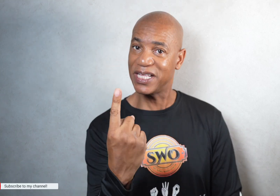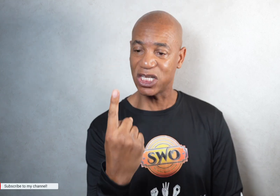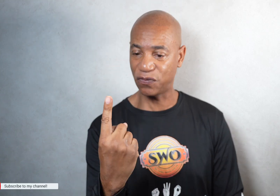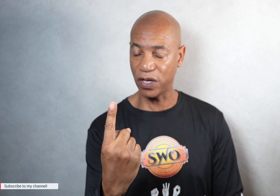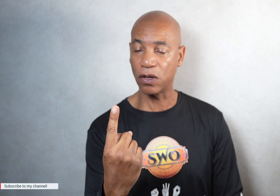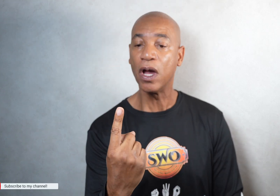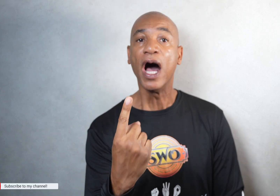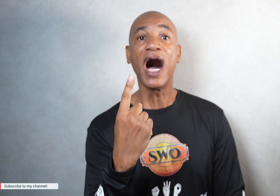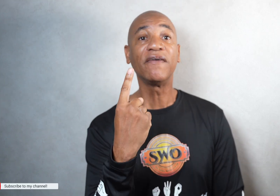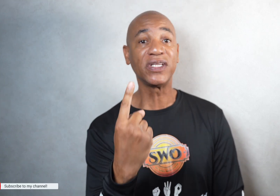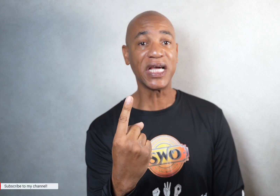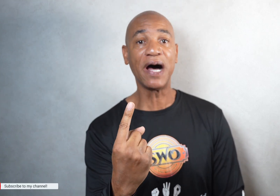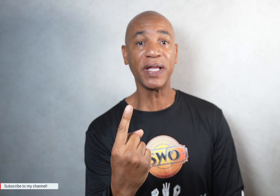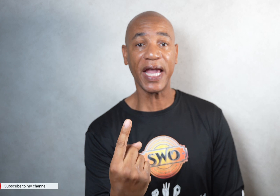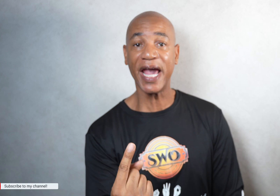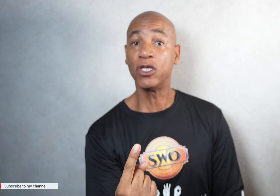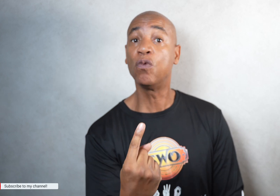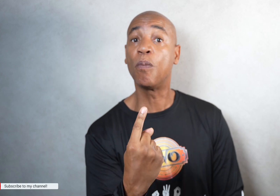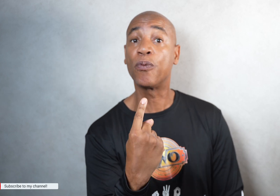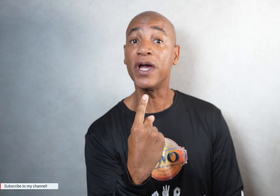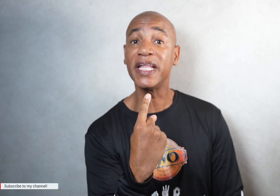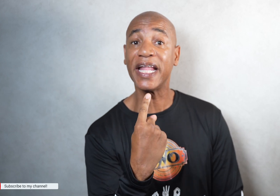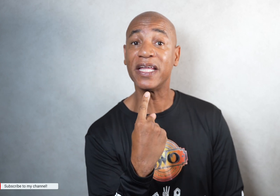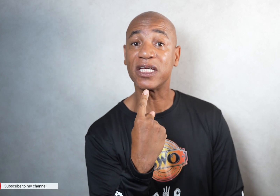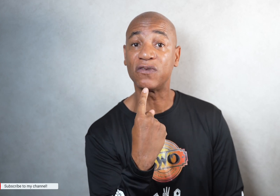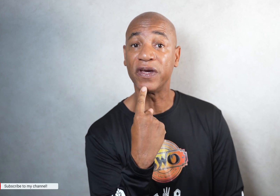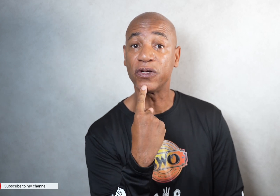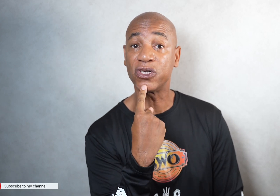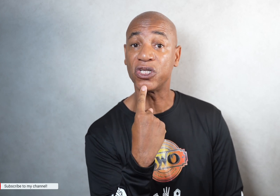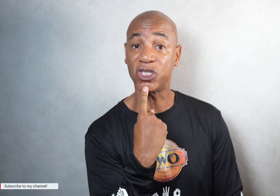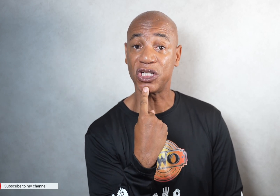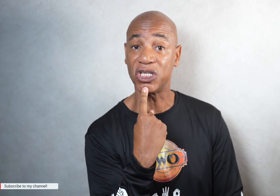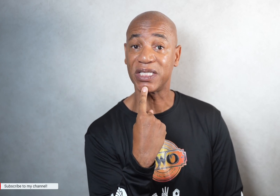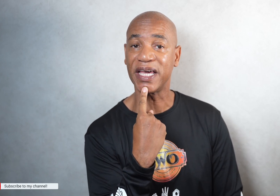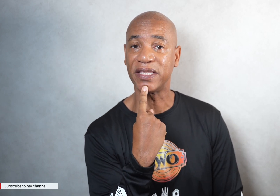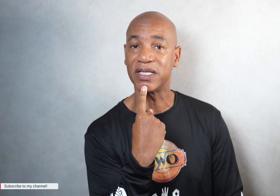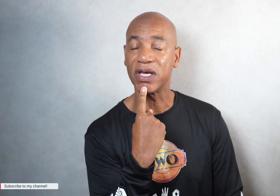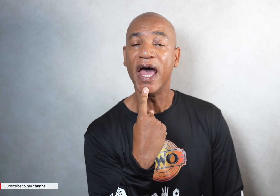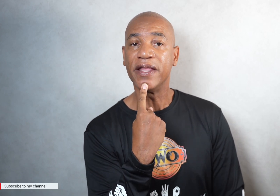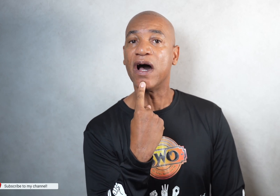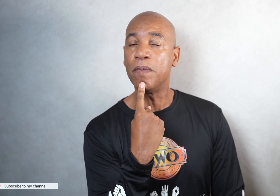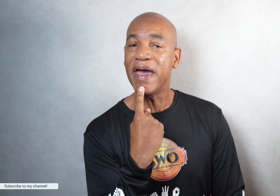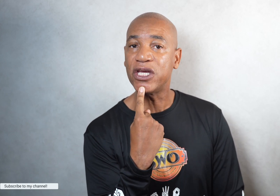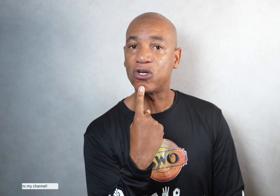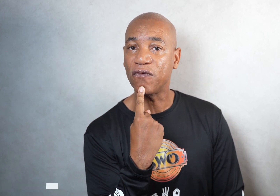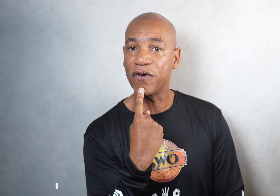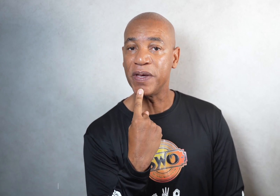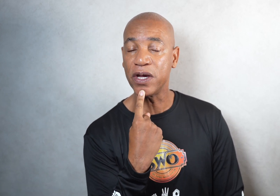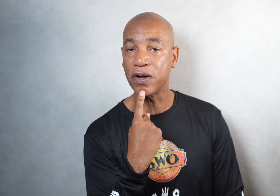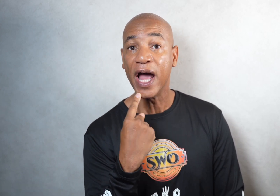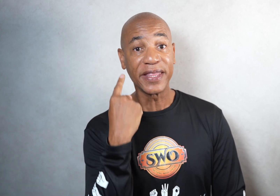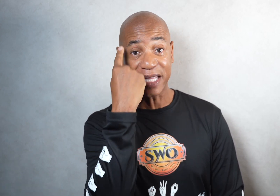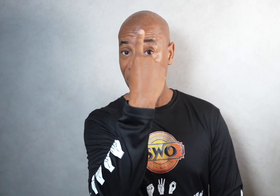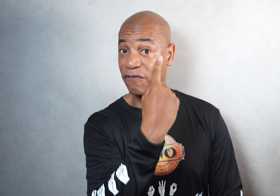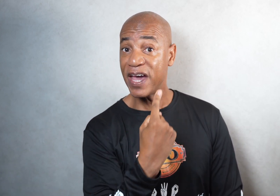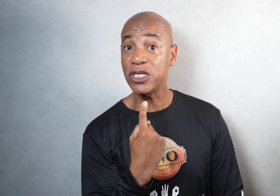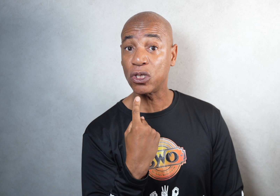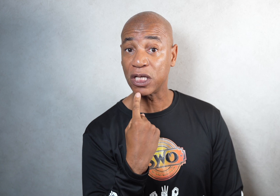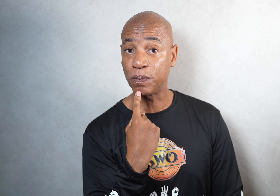index finger of the dominant hand. You will bring that index finger to the chin just like this. Now make sure from here that the facial